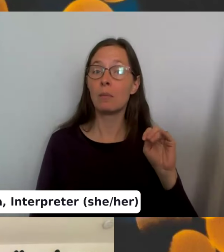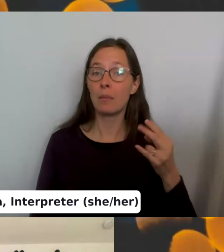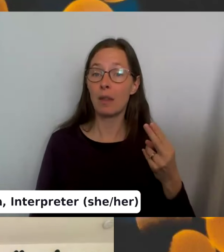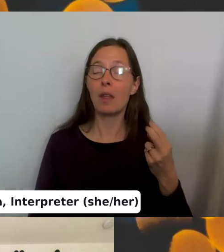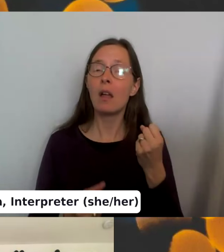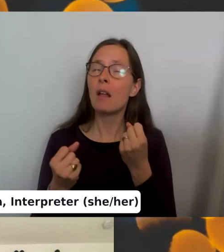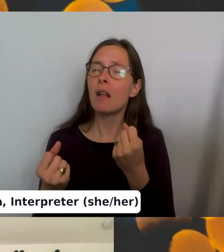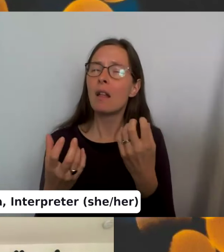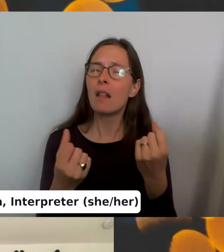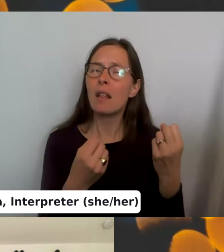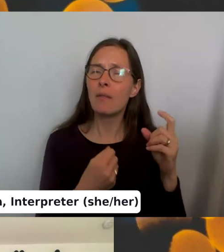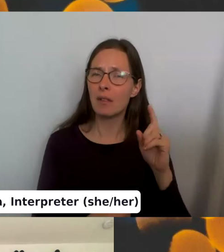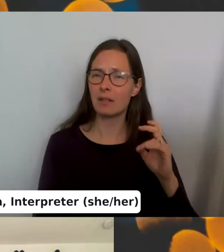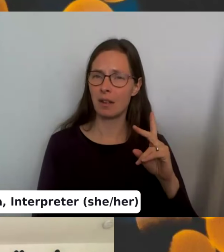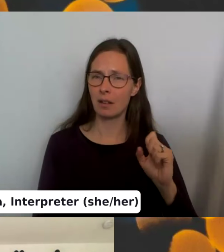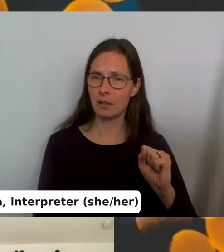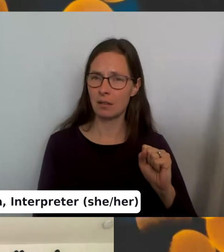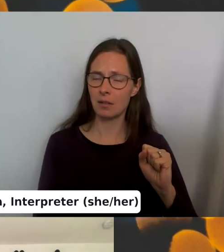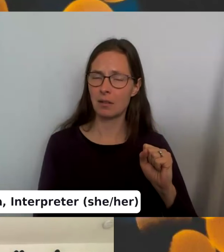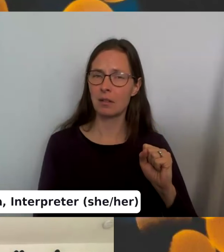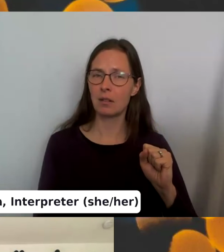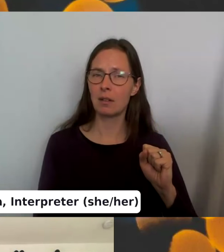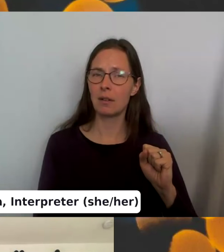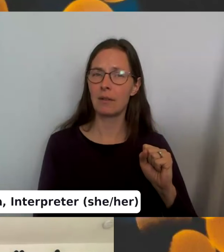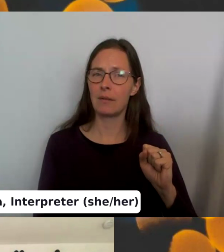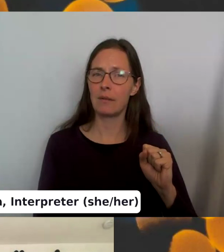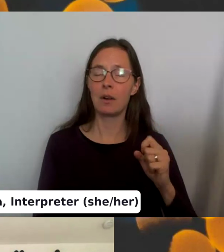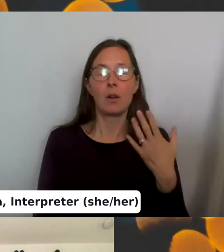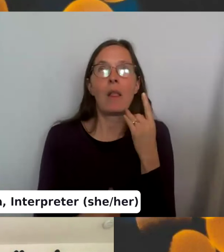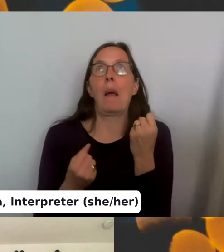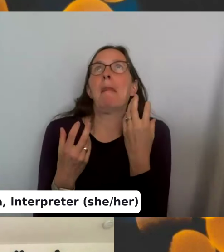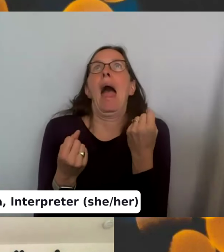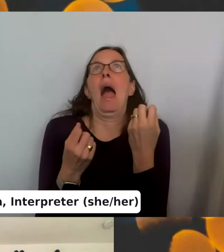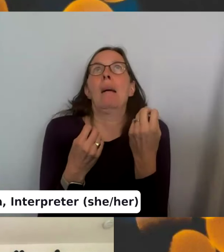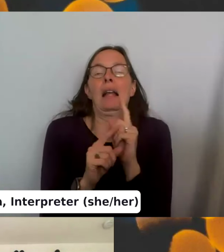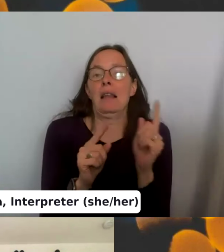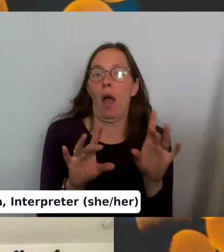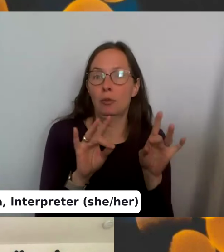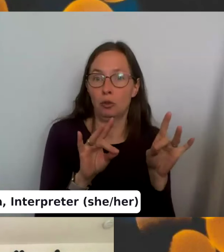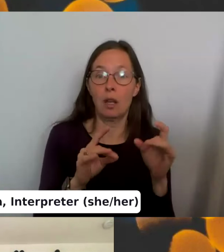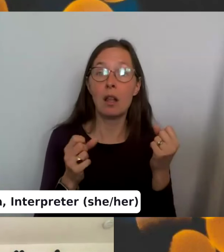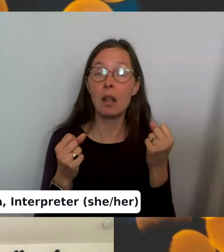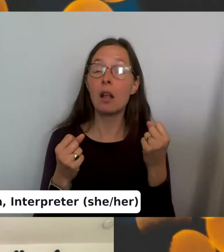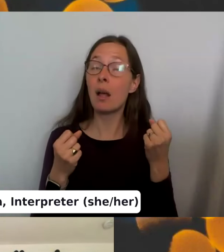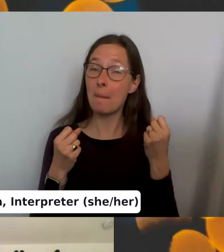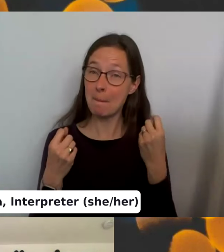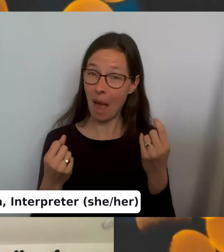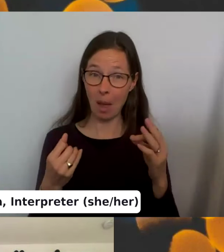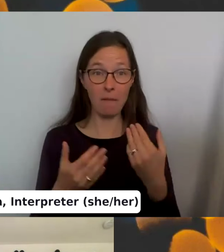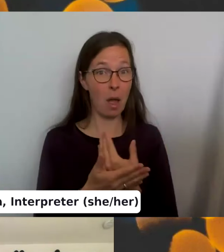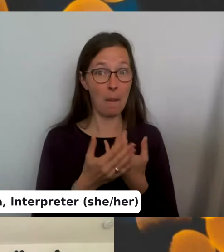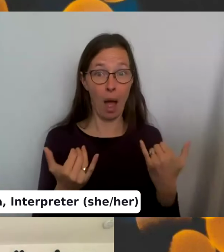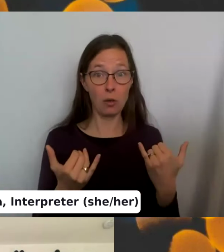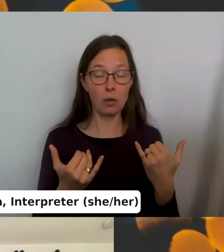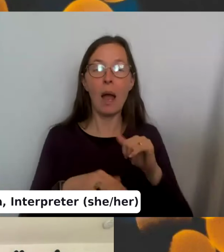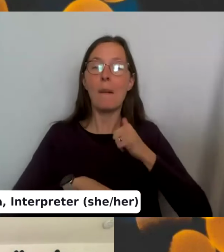lot of these decks that are, there's so many decks, right? a lot of these modern decks are based on